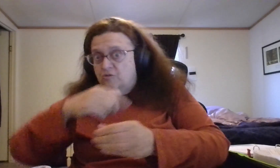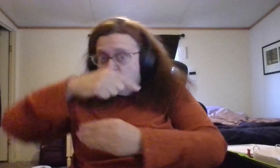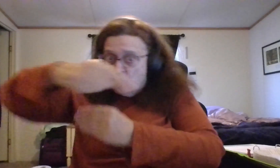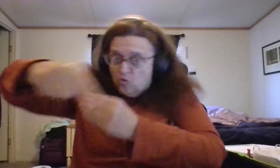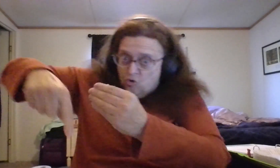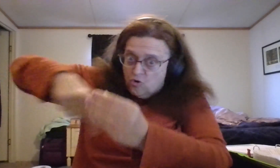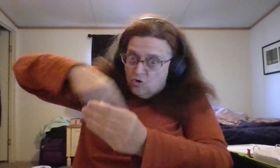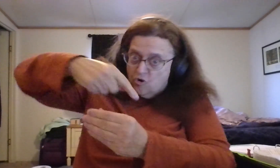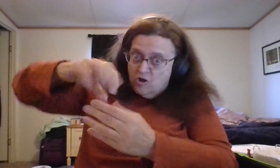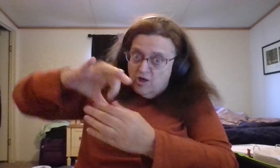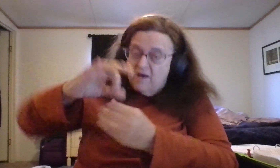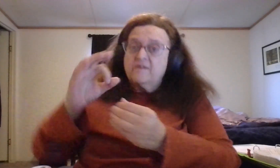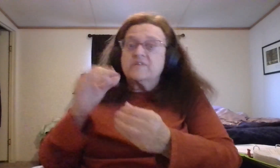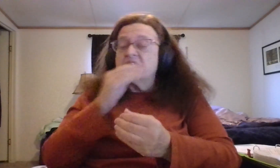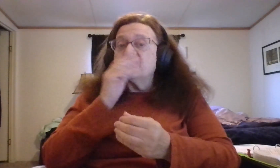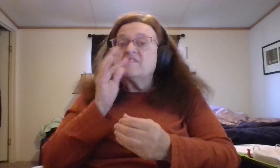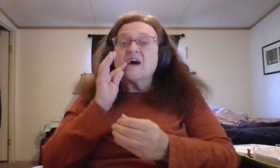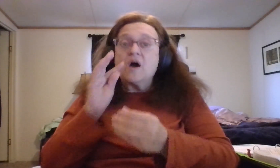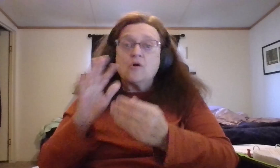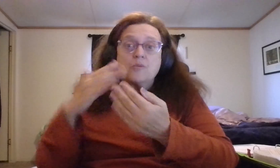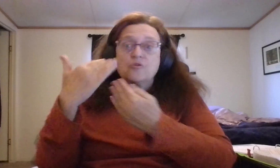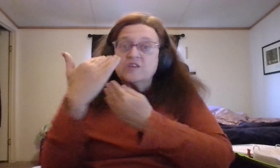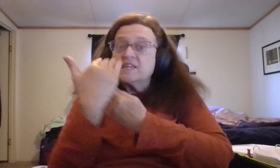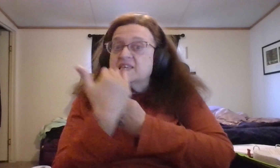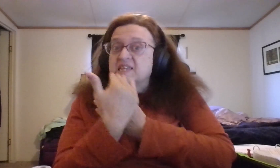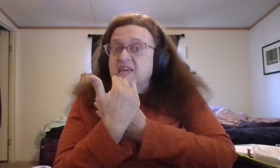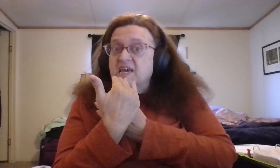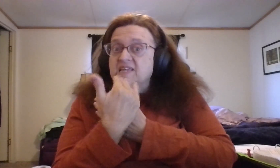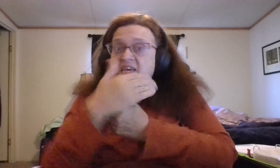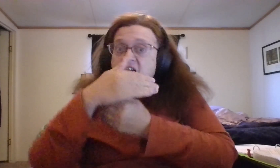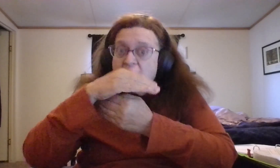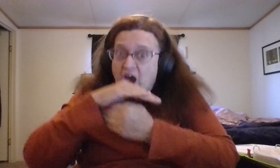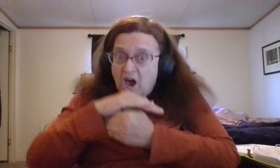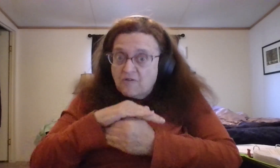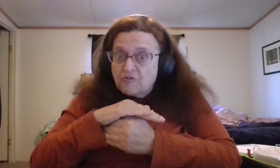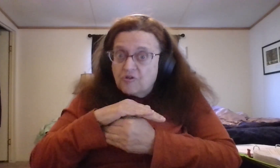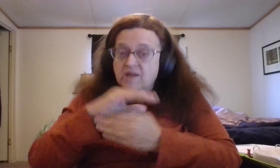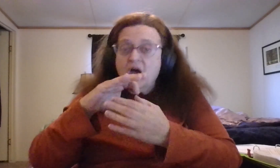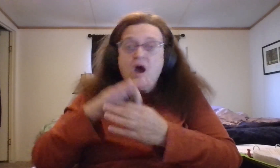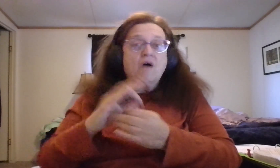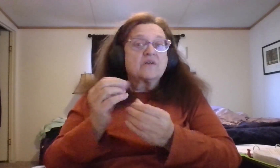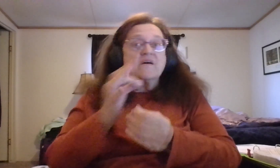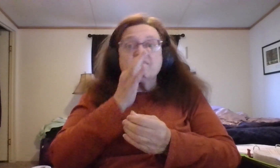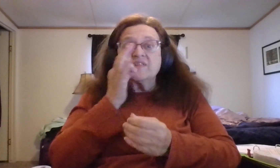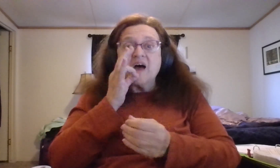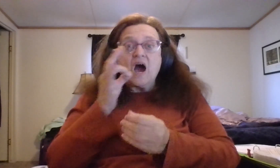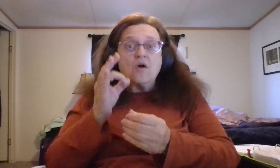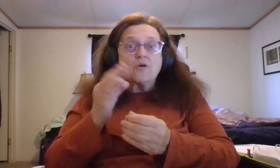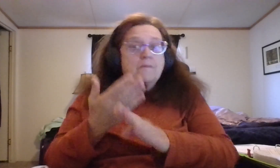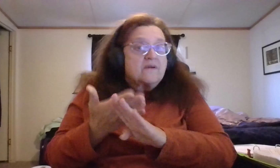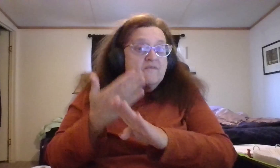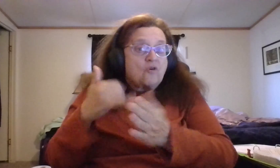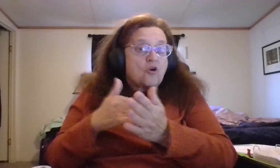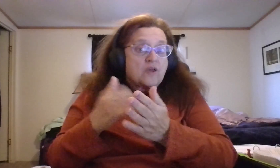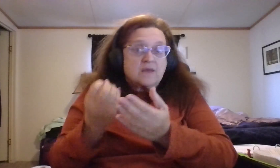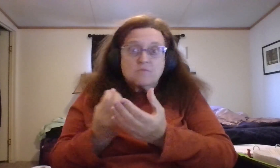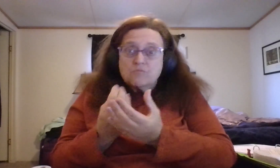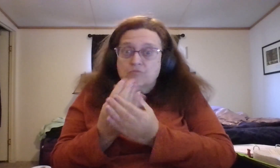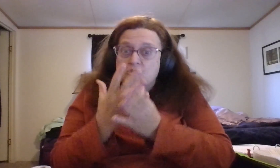the outer protective covering of a flower before it blooms, located at